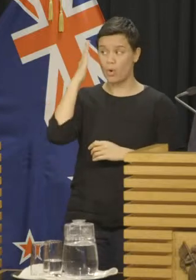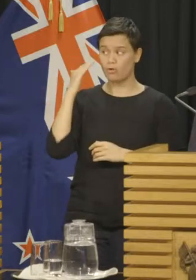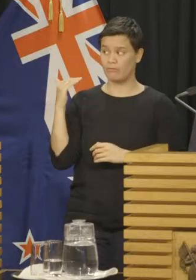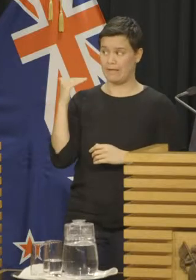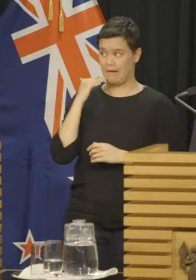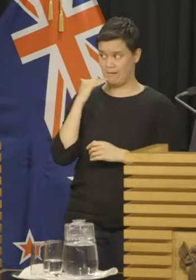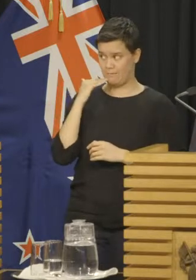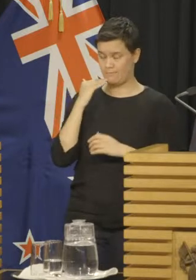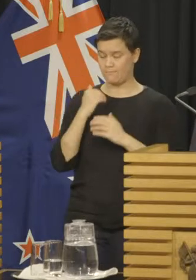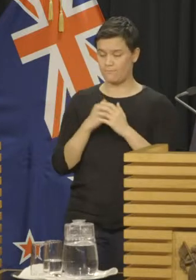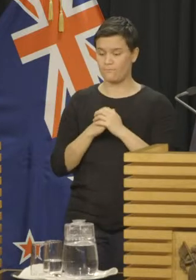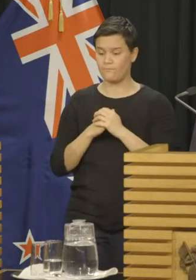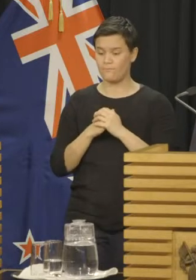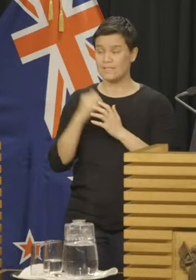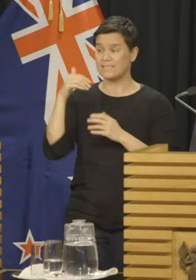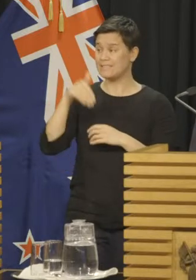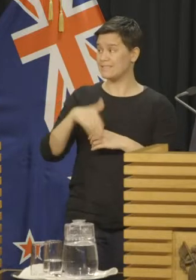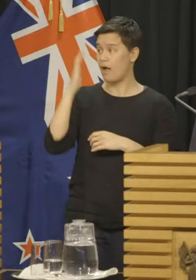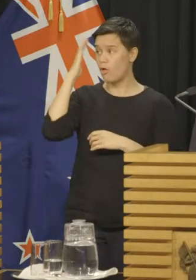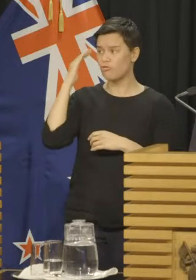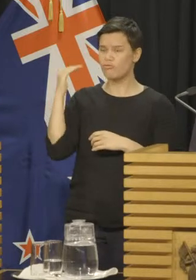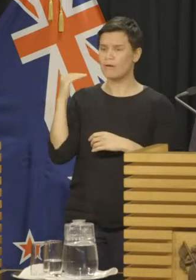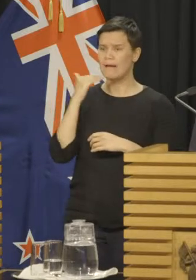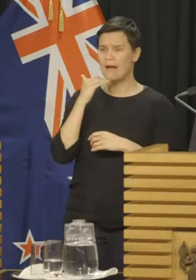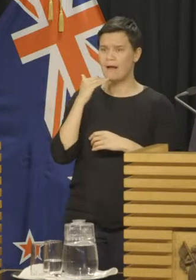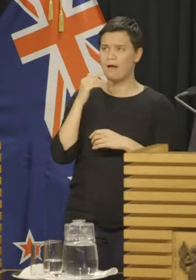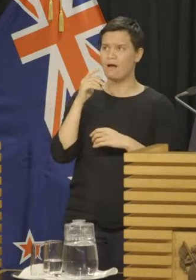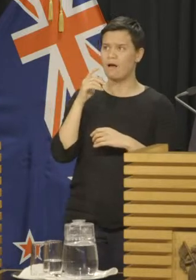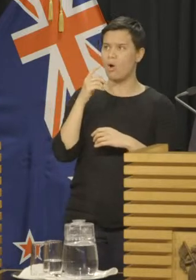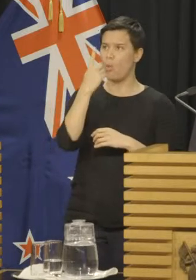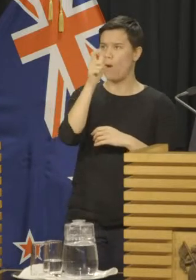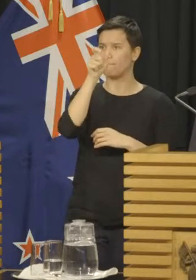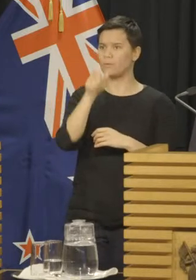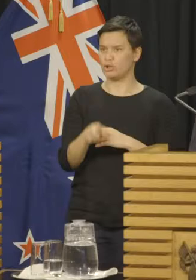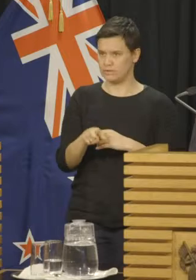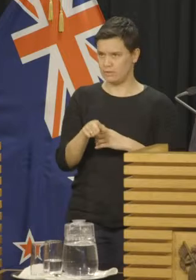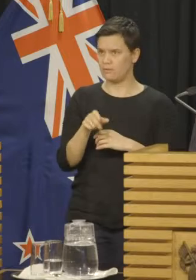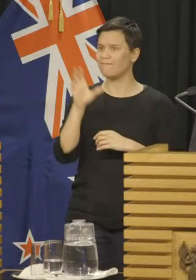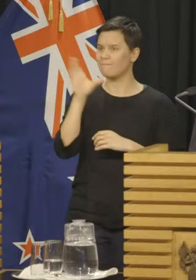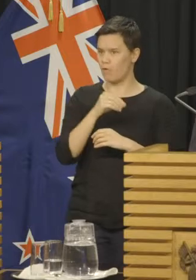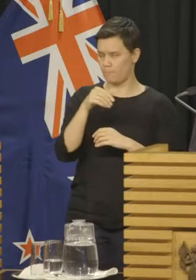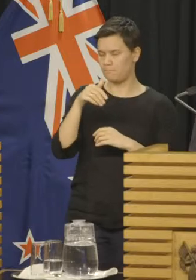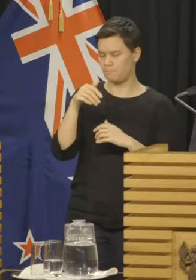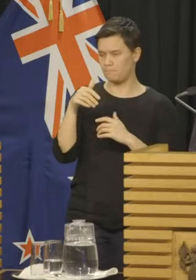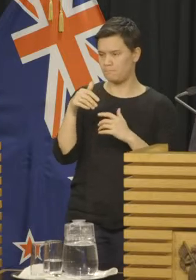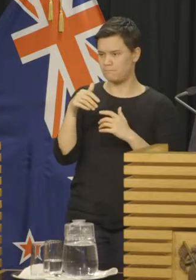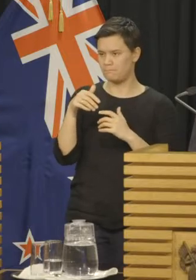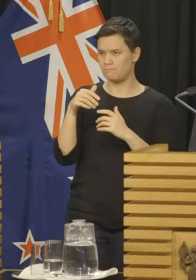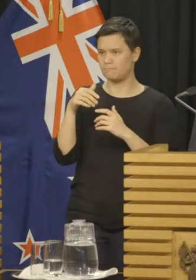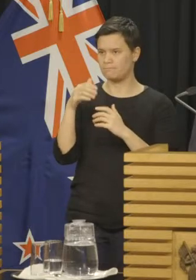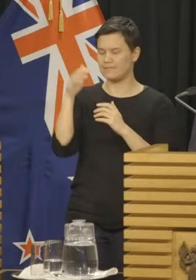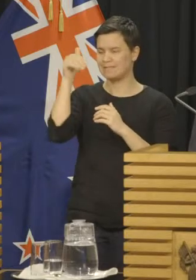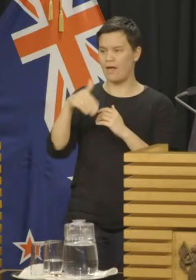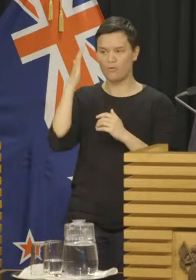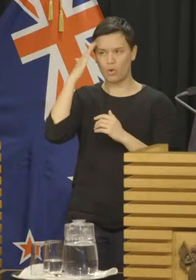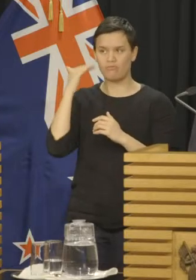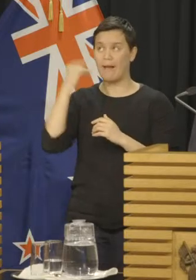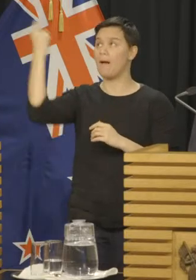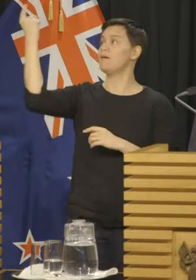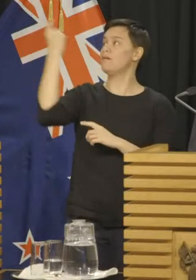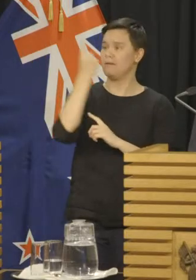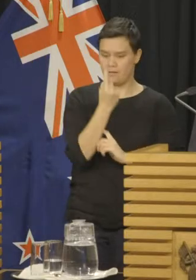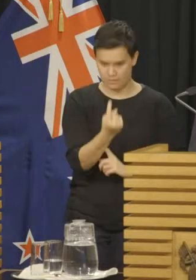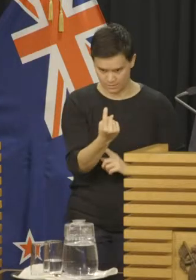play ball in terms of the charges of the Korean diplomat who's alleged to have indecently assaulted a Kiwi? Yeah, I don't feel